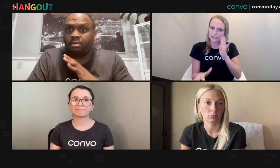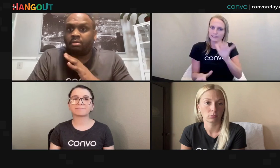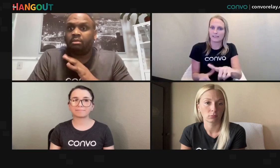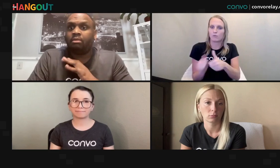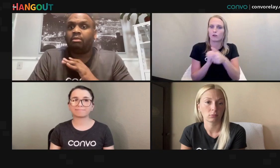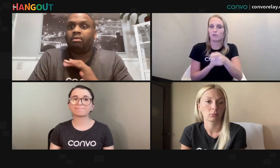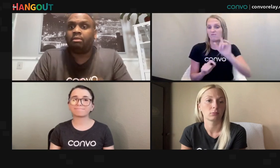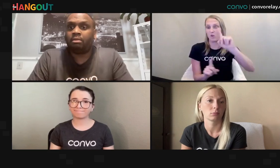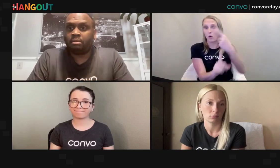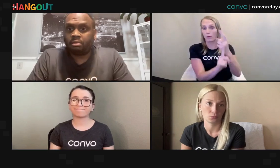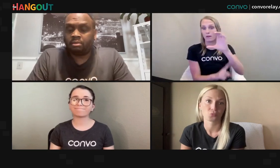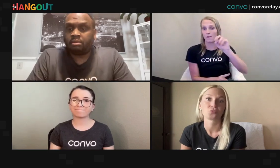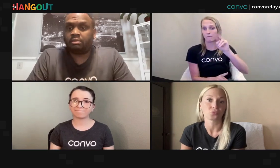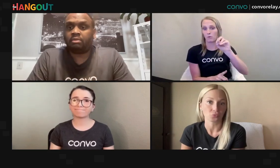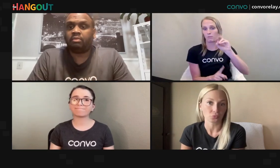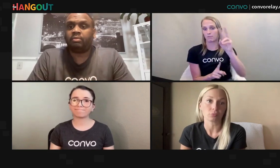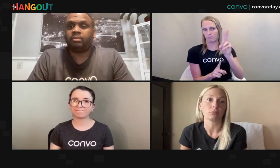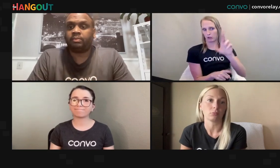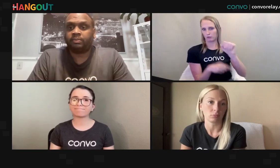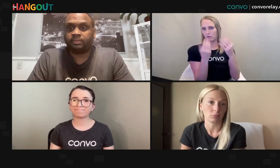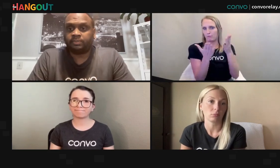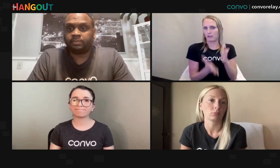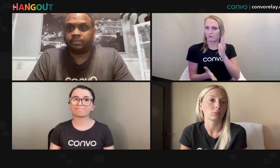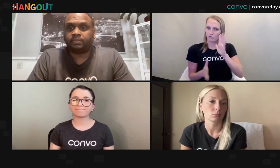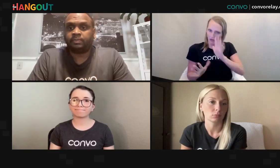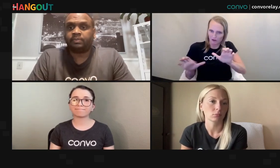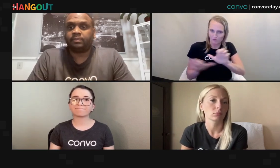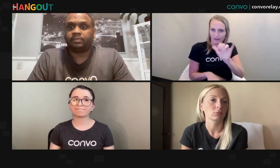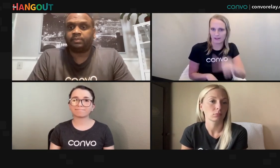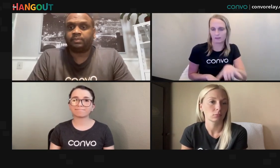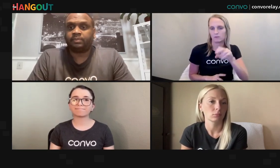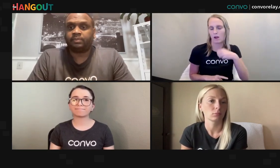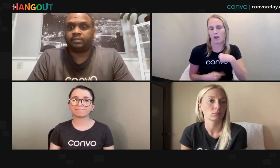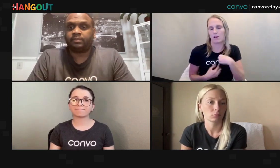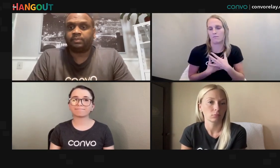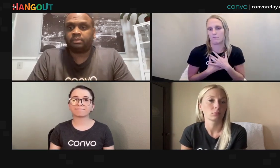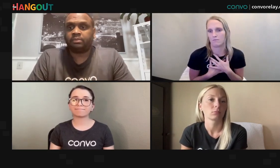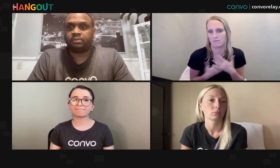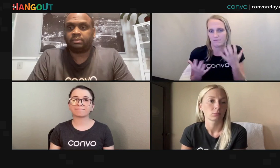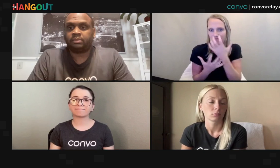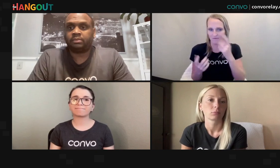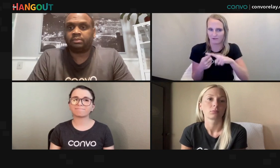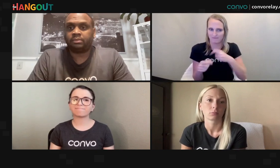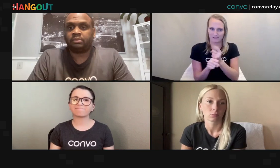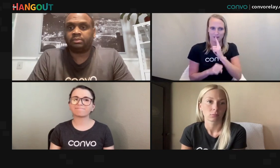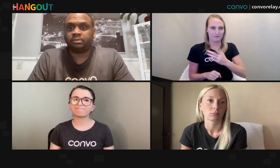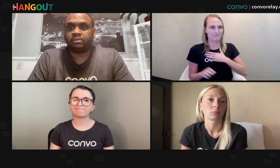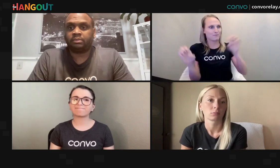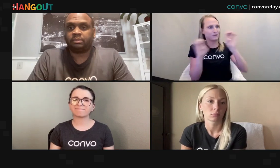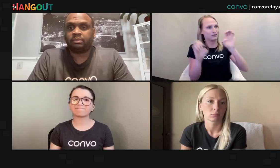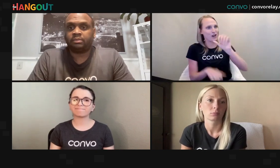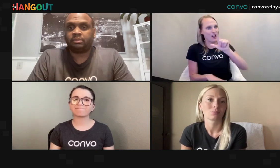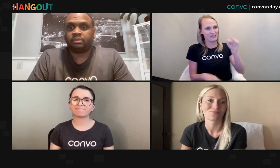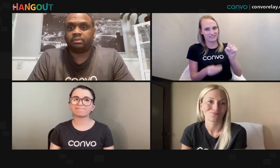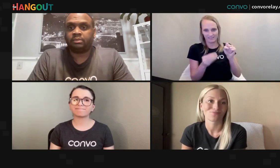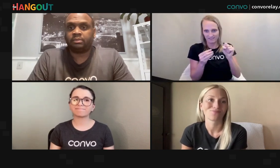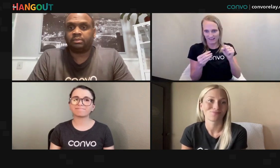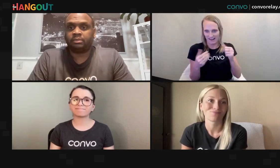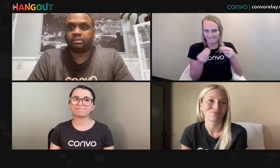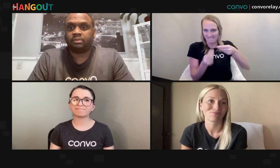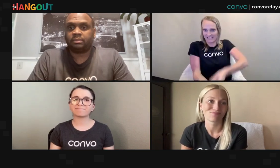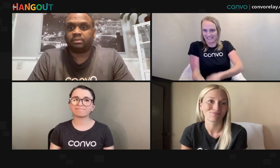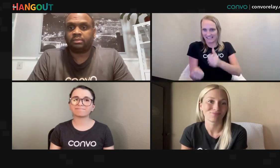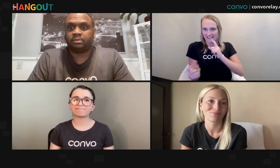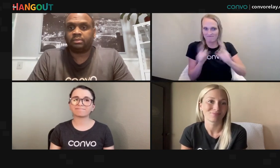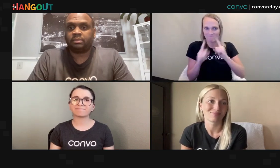leaves and make sure that you're okay. That interpreter is going to stay with you the whole Cool. time. Convo is the only VRS provider that'll do that. And